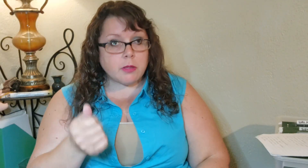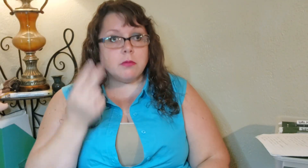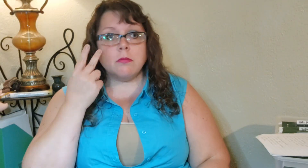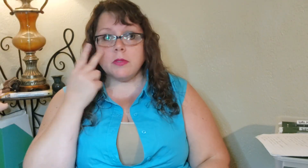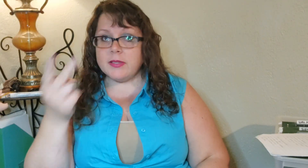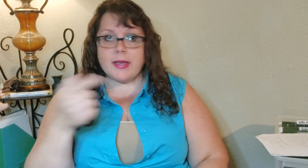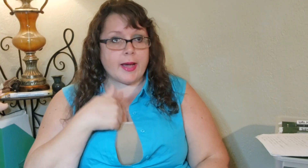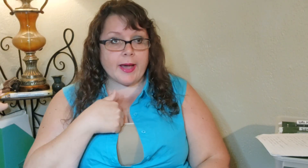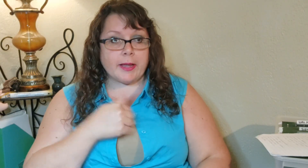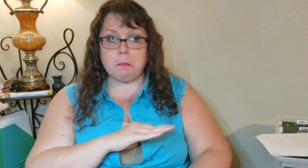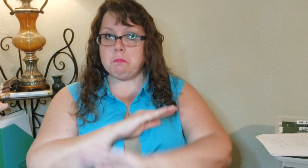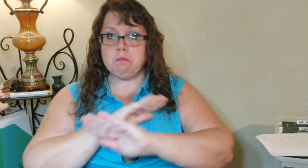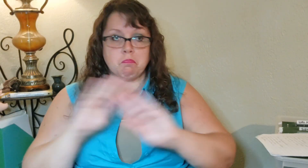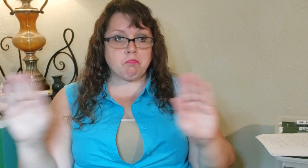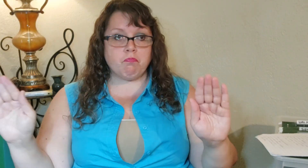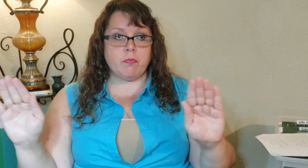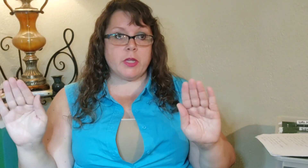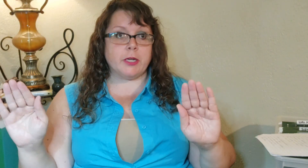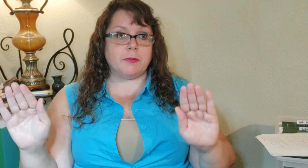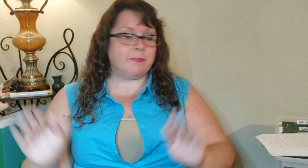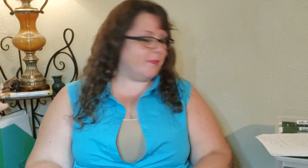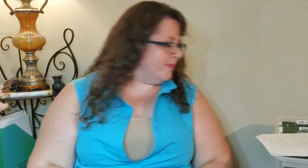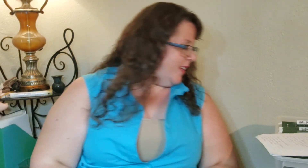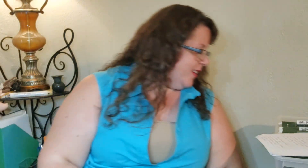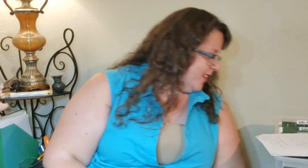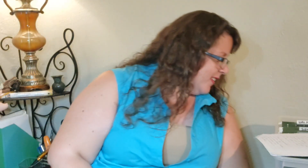tomorrow, see I, done.